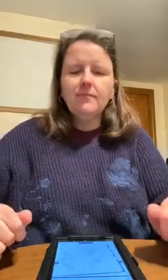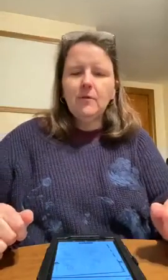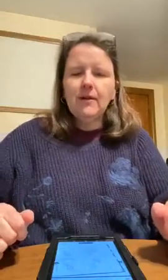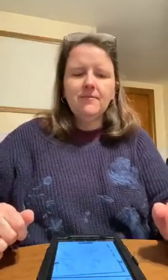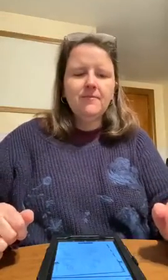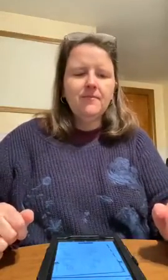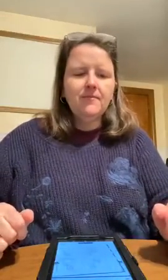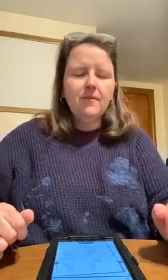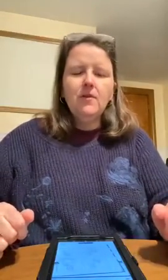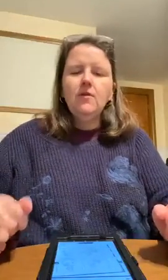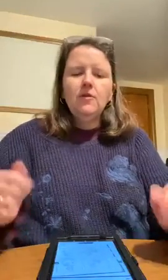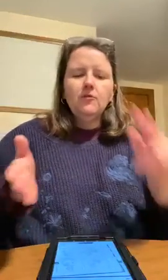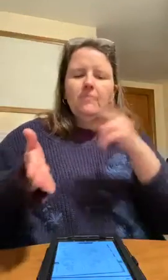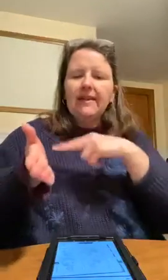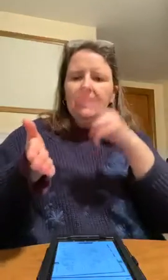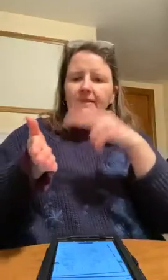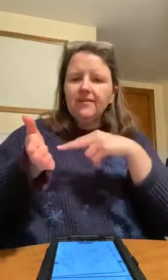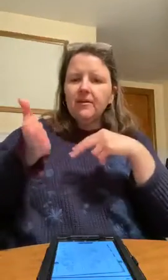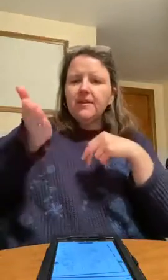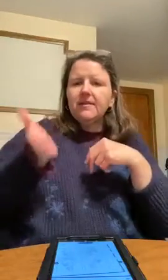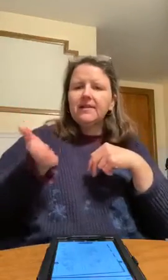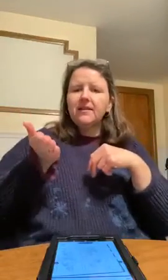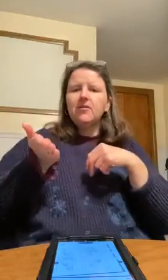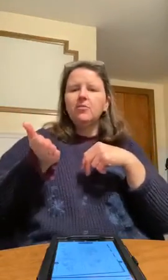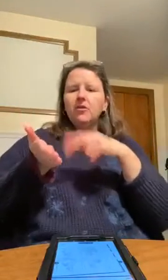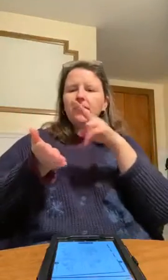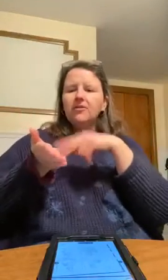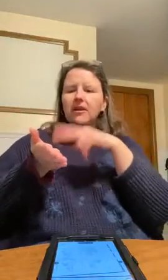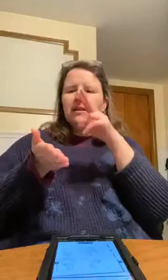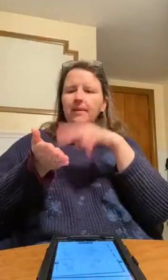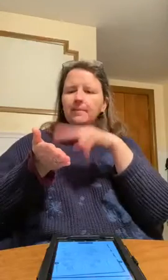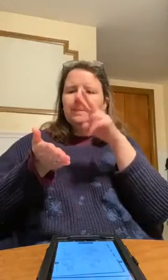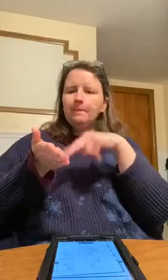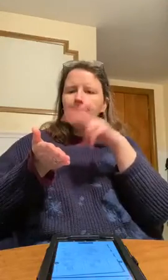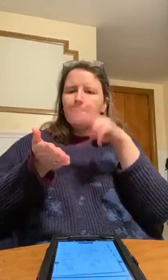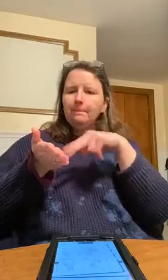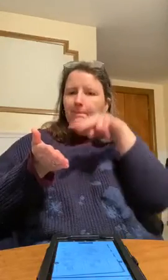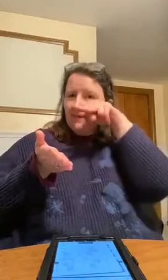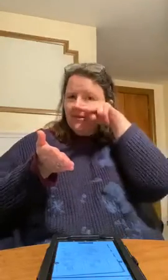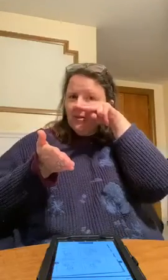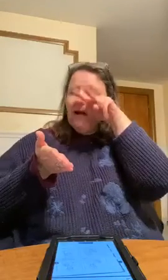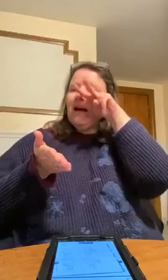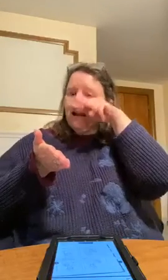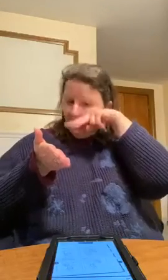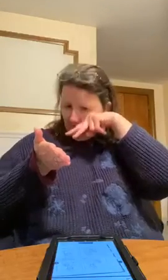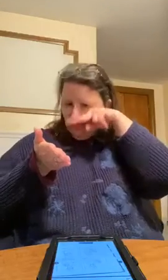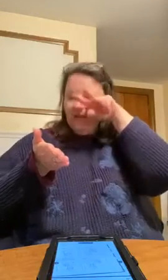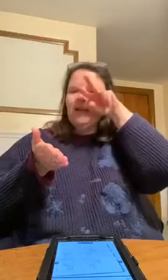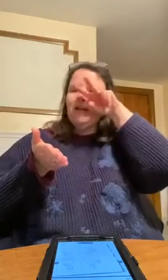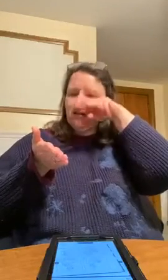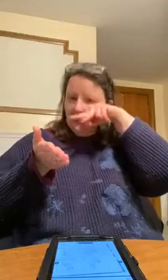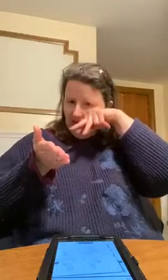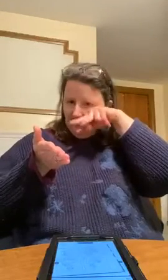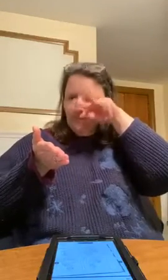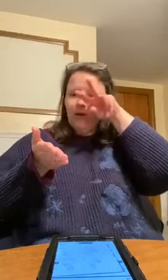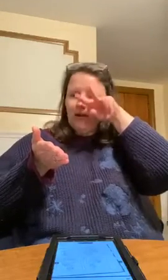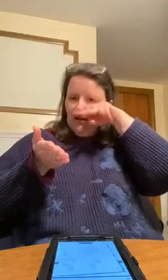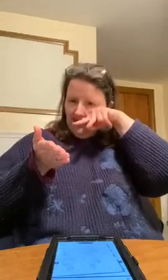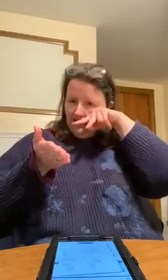Okay. Read. So this is kind of your book, and you're kind of like, these are your eyes. Reading. Yes, I'm reading.